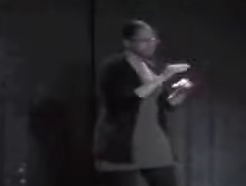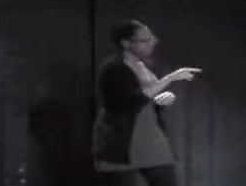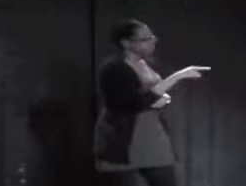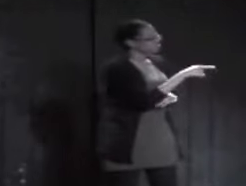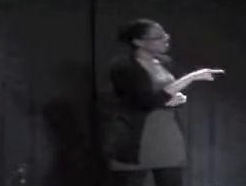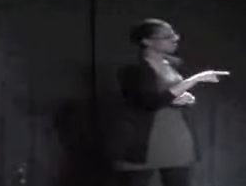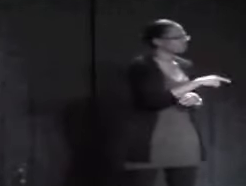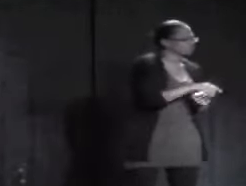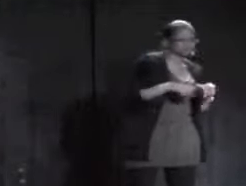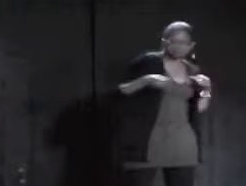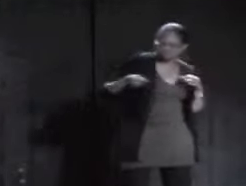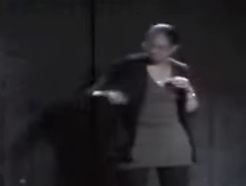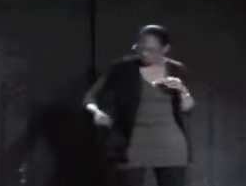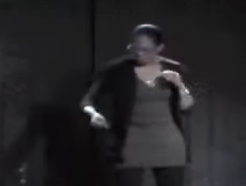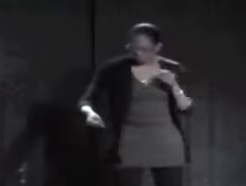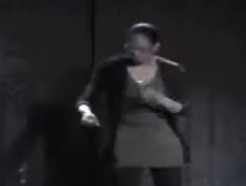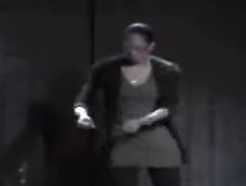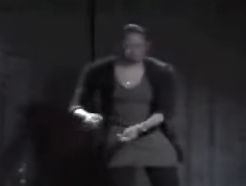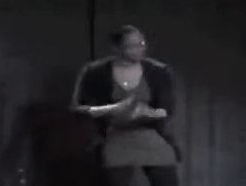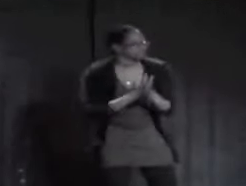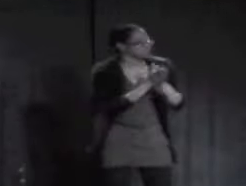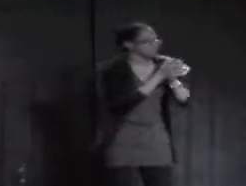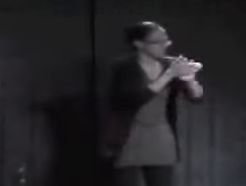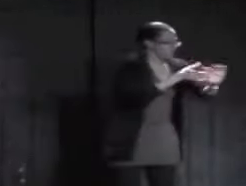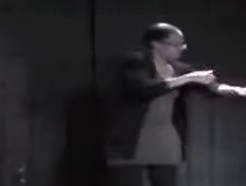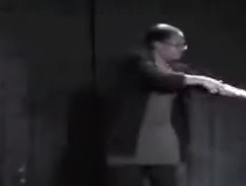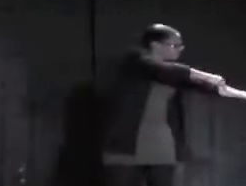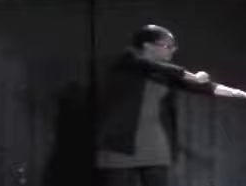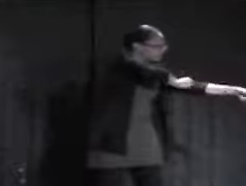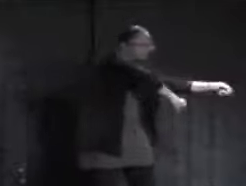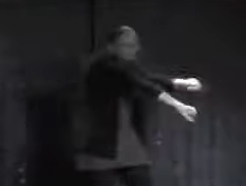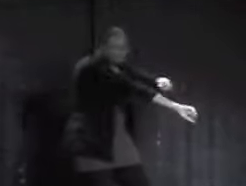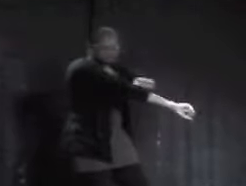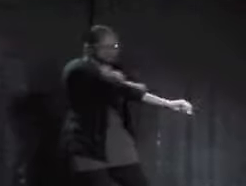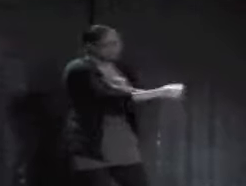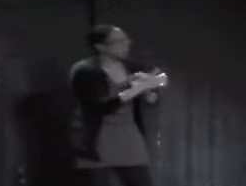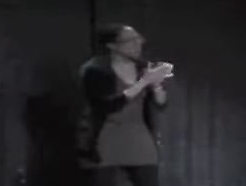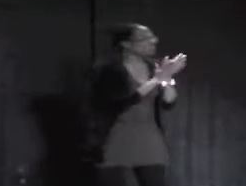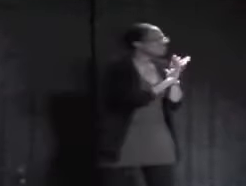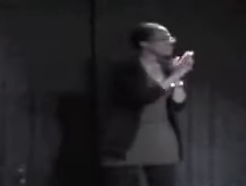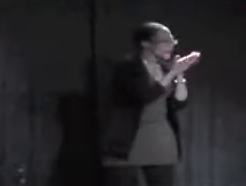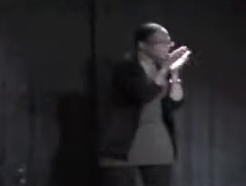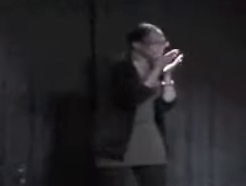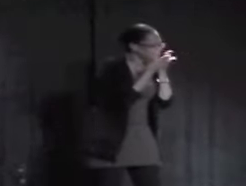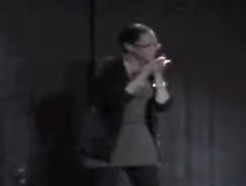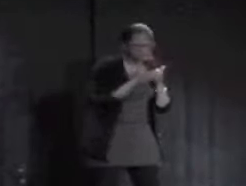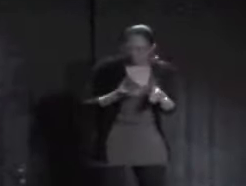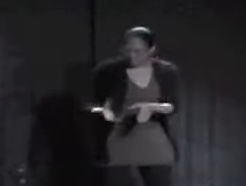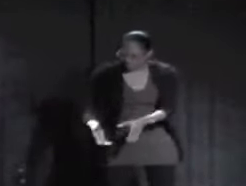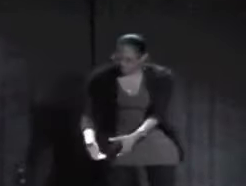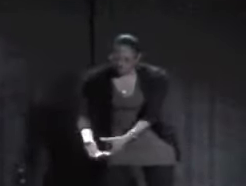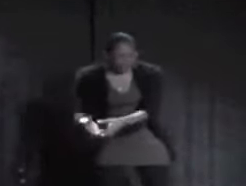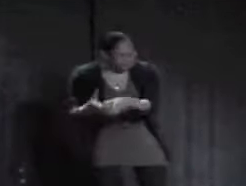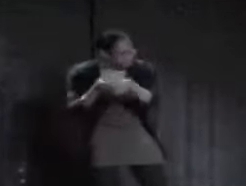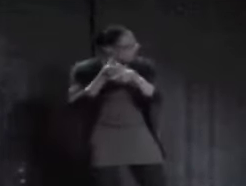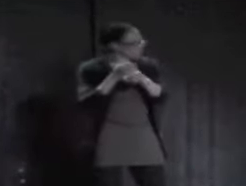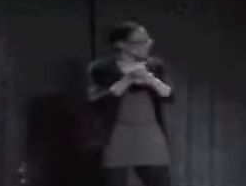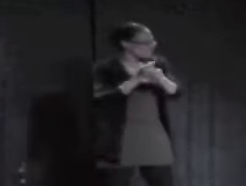I think this is the perfect tree. So he puts his lunchbox down, he puts his jacket down, he rolls up his sleeves, he's all ready, picks up his